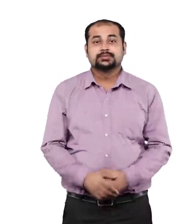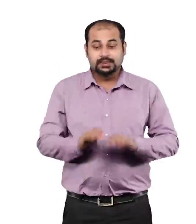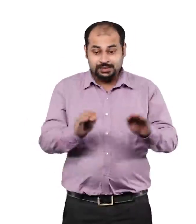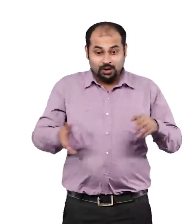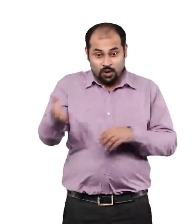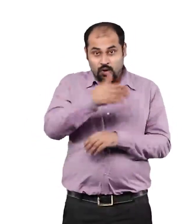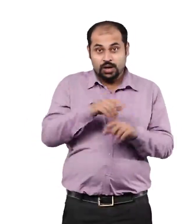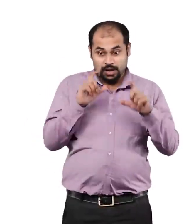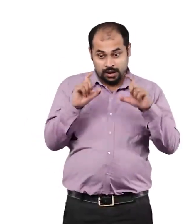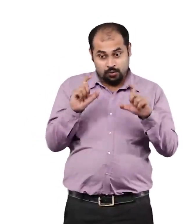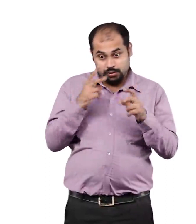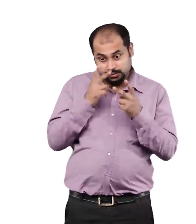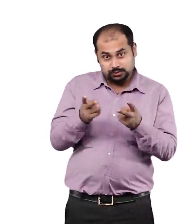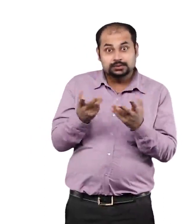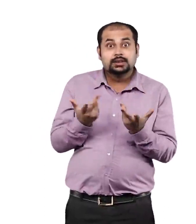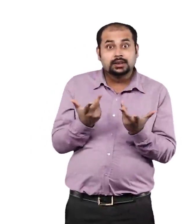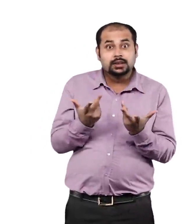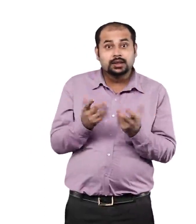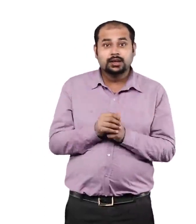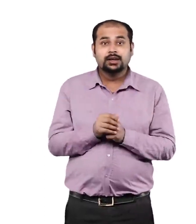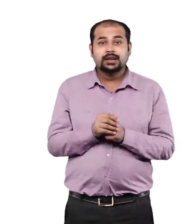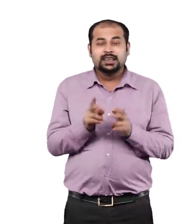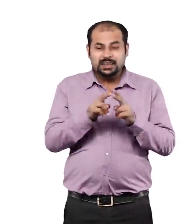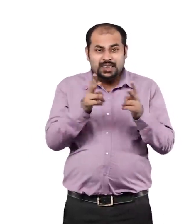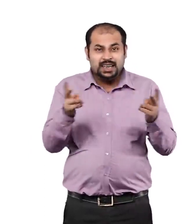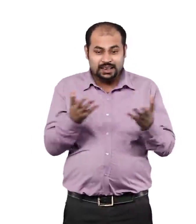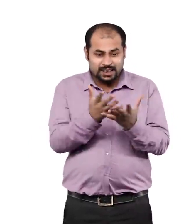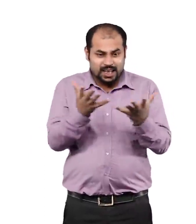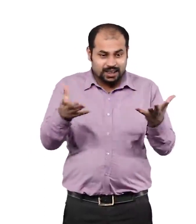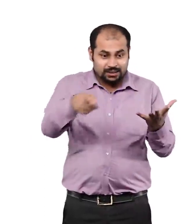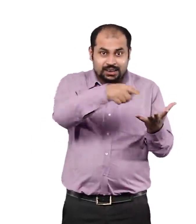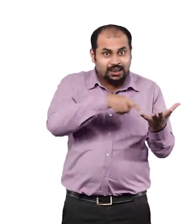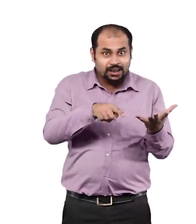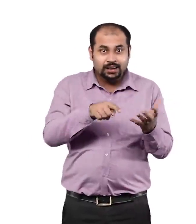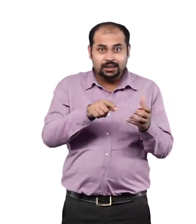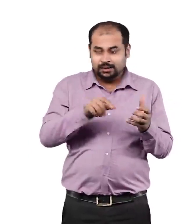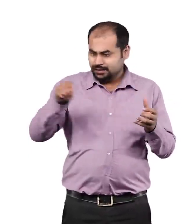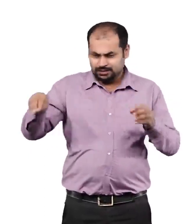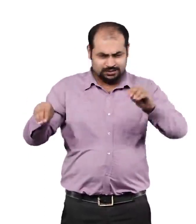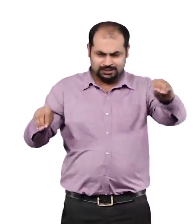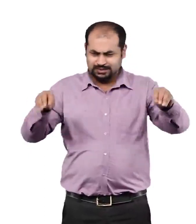let children measure and draw in any direction from the given reference object.